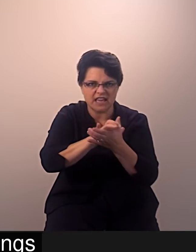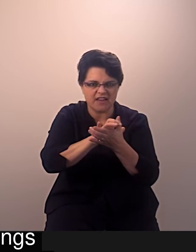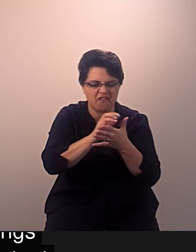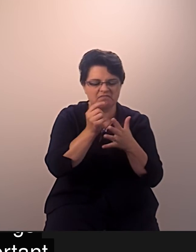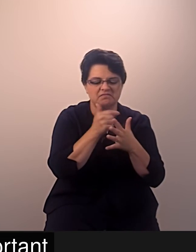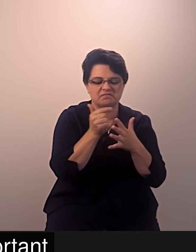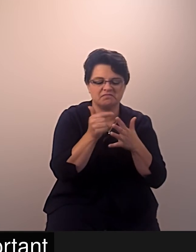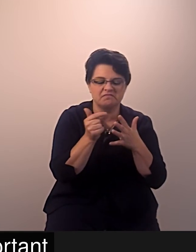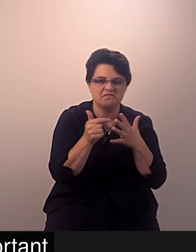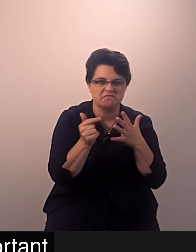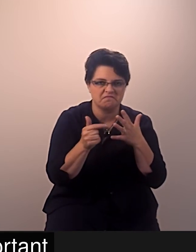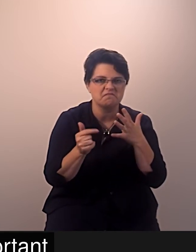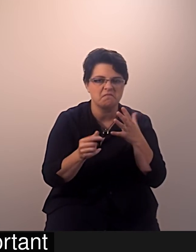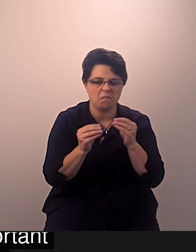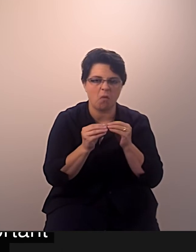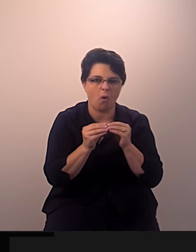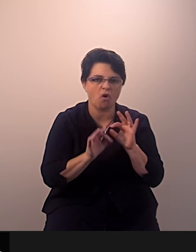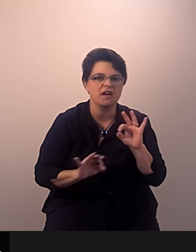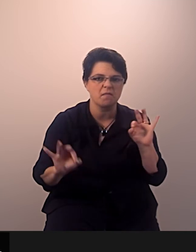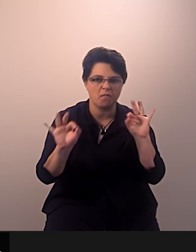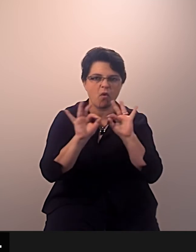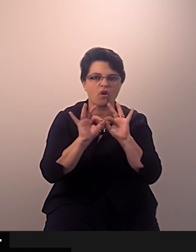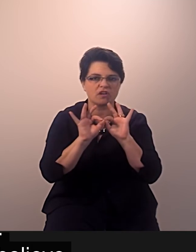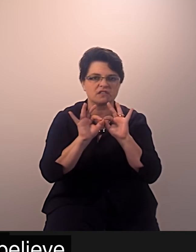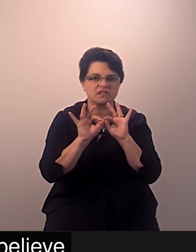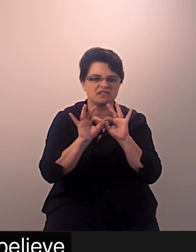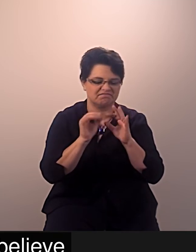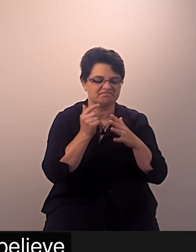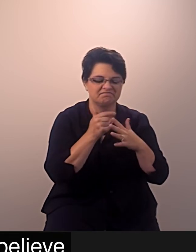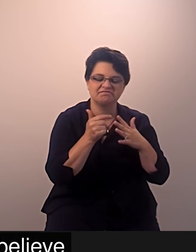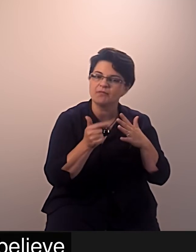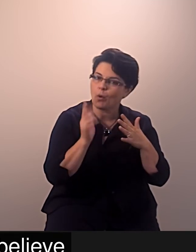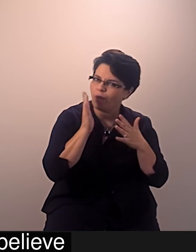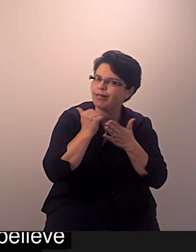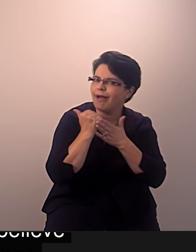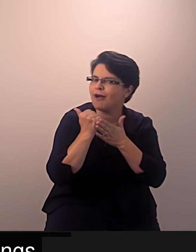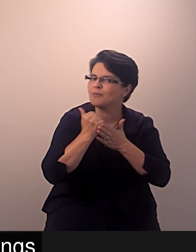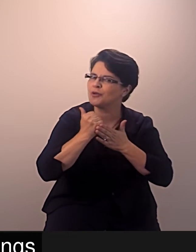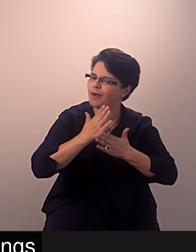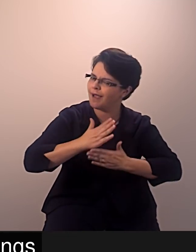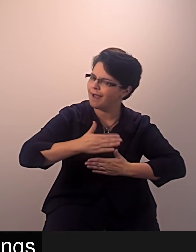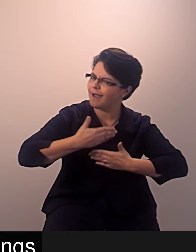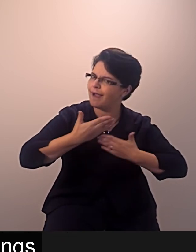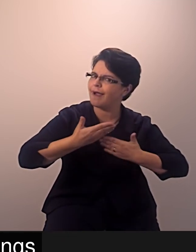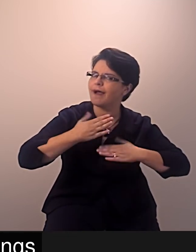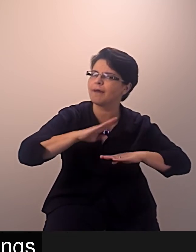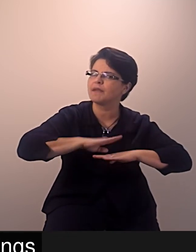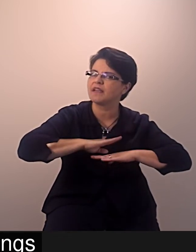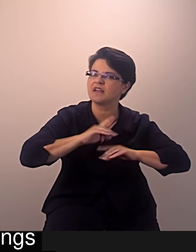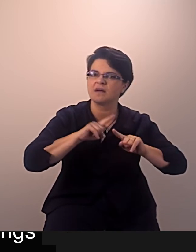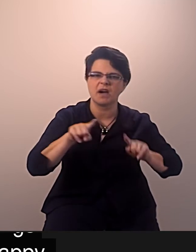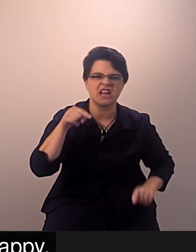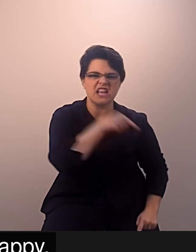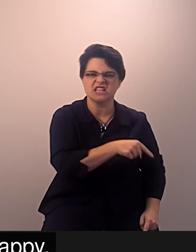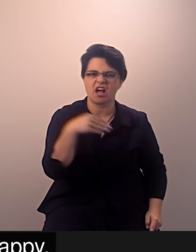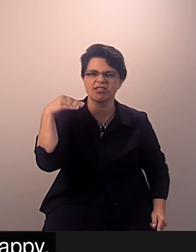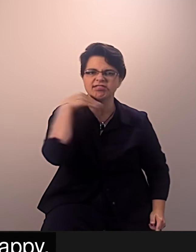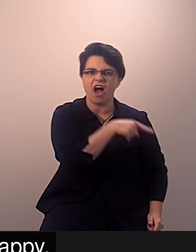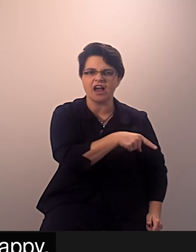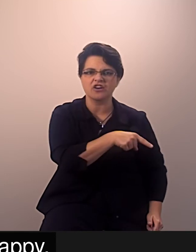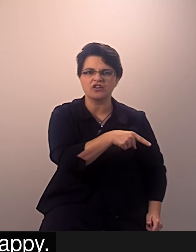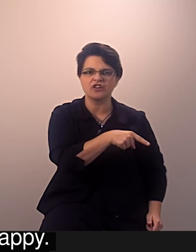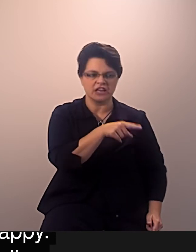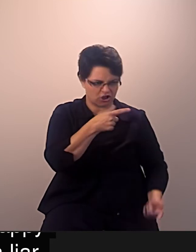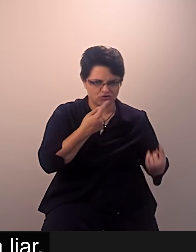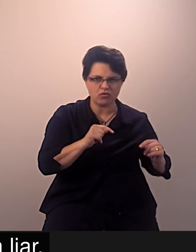God. He wants us to believe that these things will make us happy. But Satan is a liar. He tries